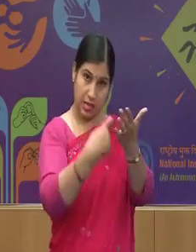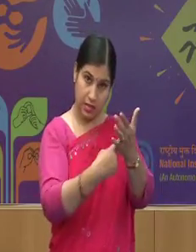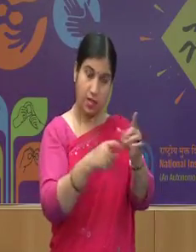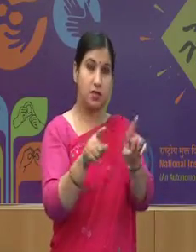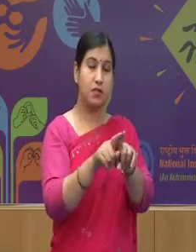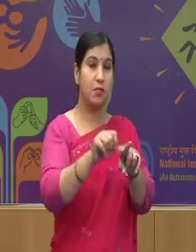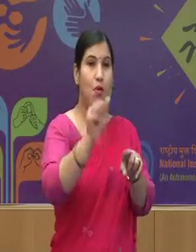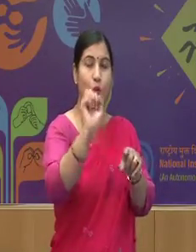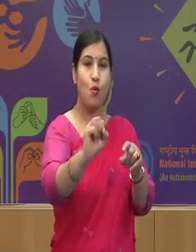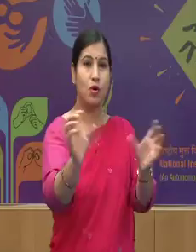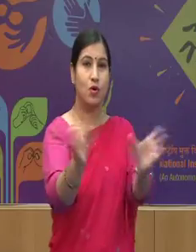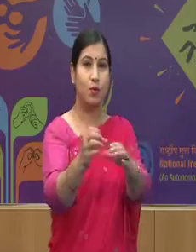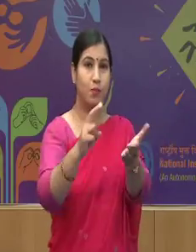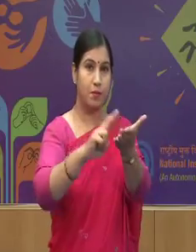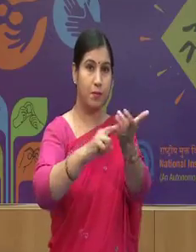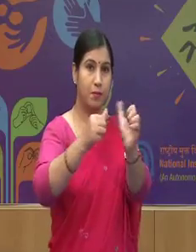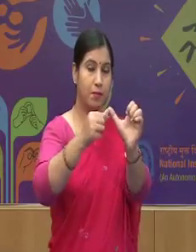proved not just harmful to the Germany